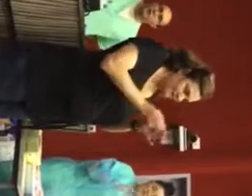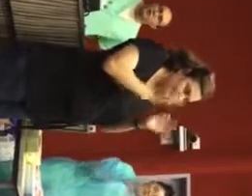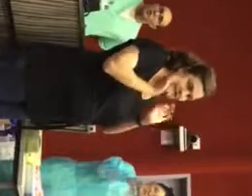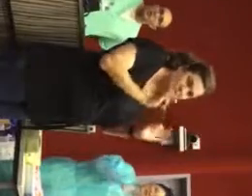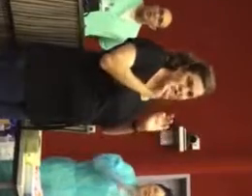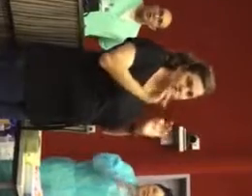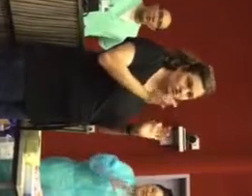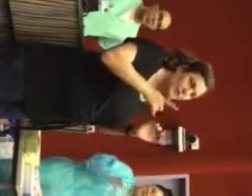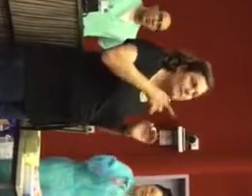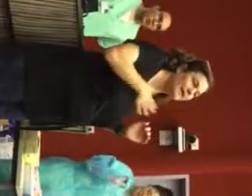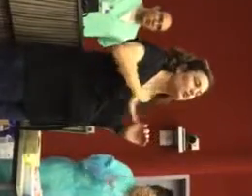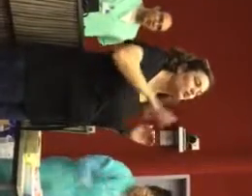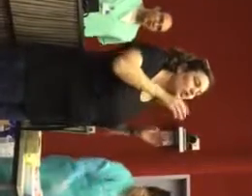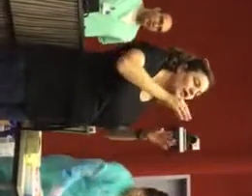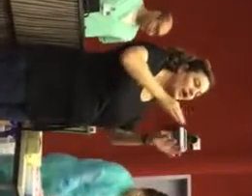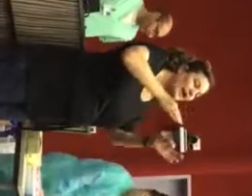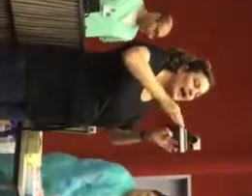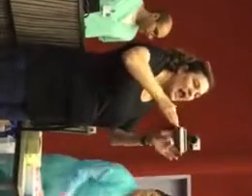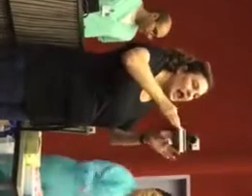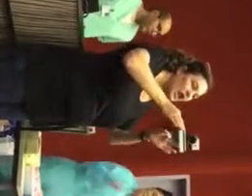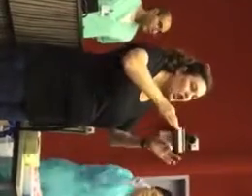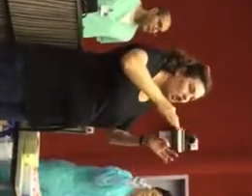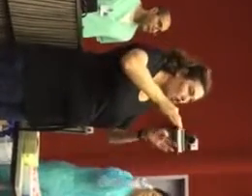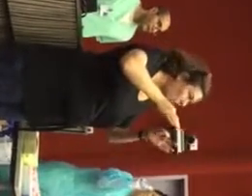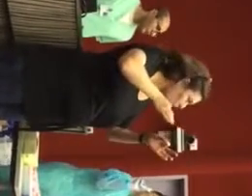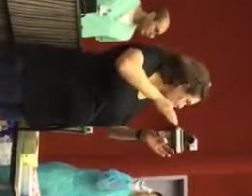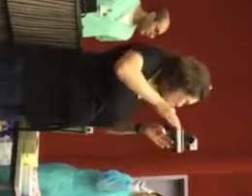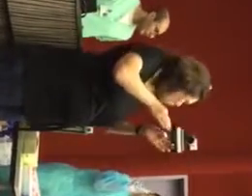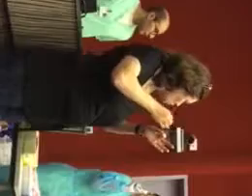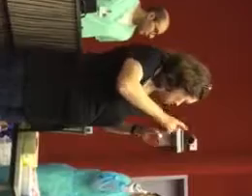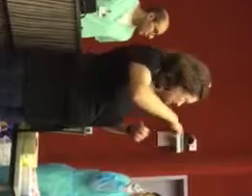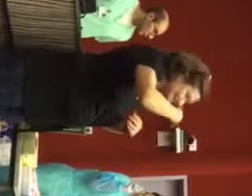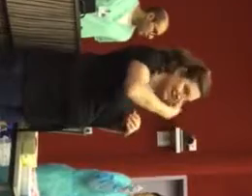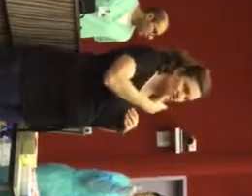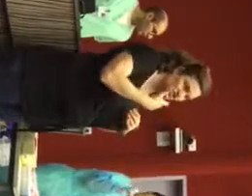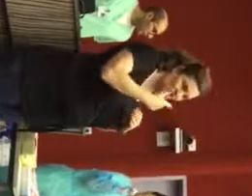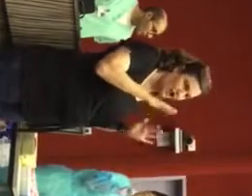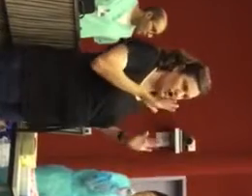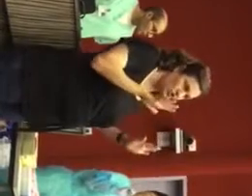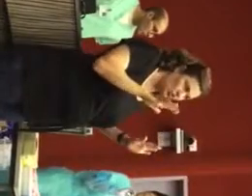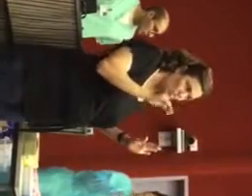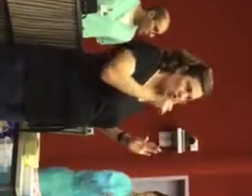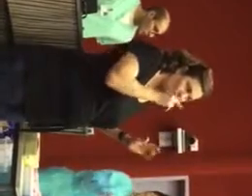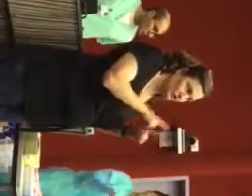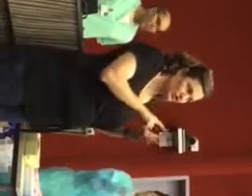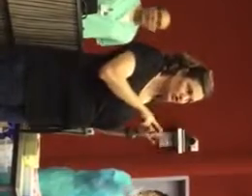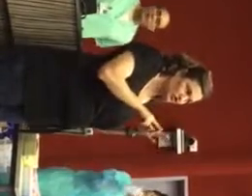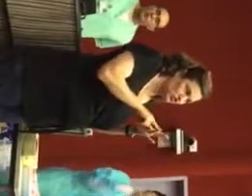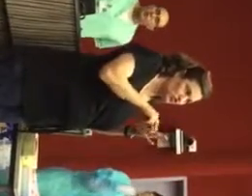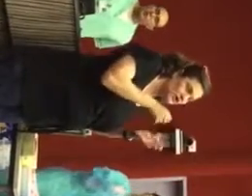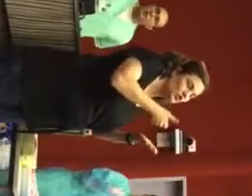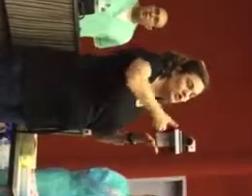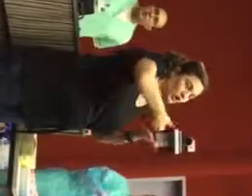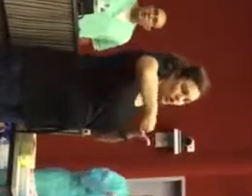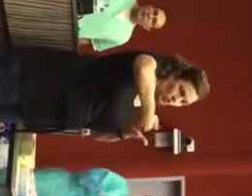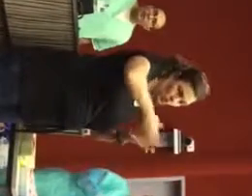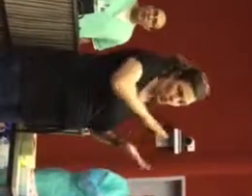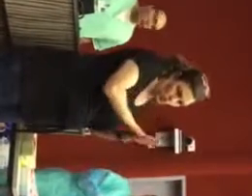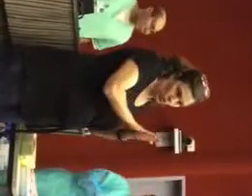So it's the beginning of the stage of the loose denture. As I told you earlier, you can use adhesive to prevent the falling